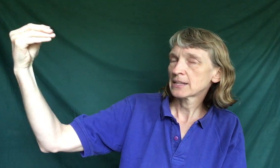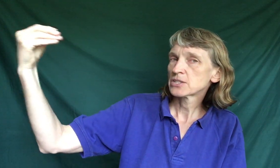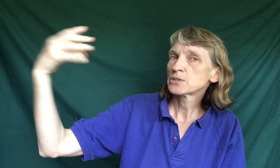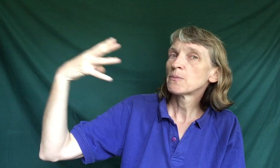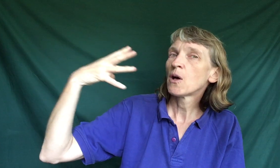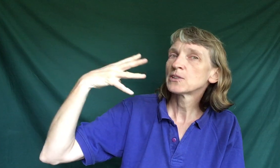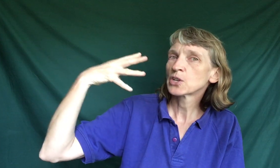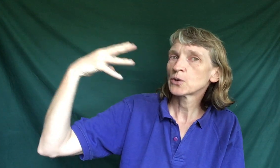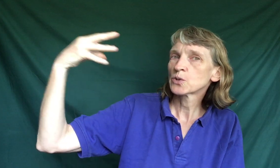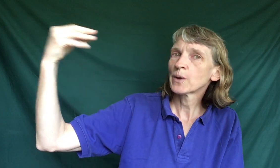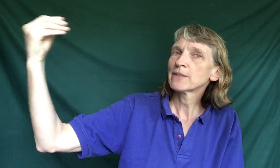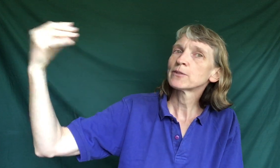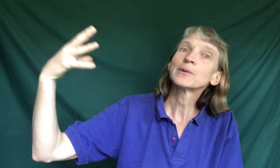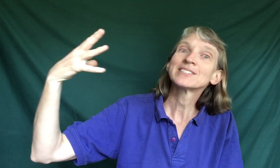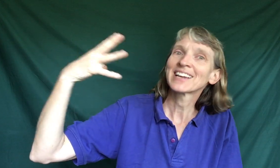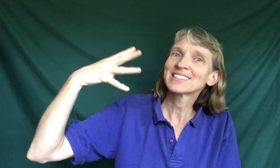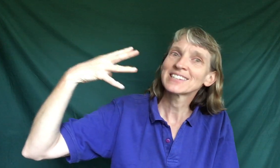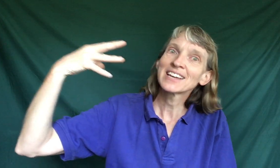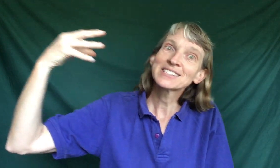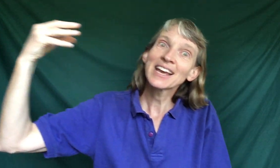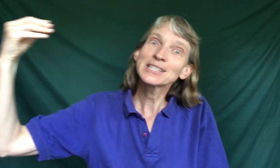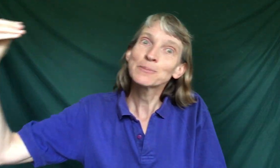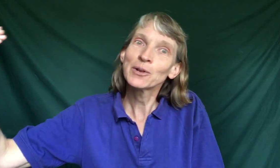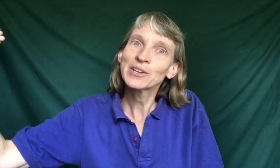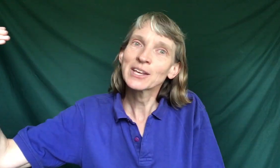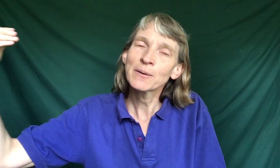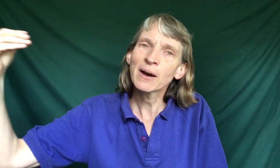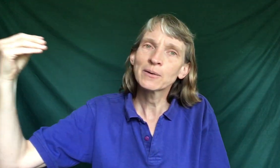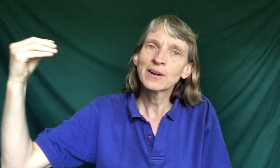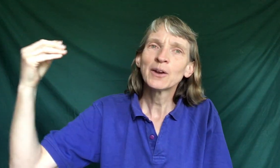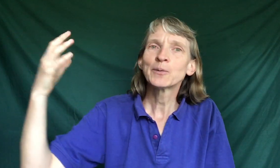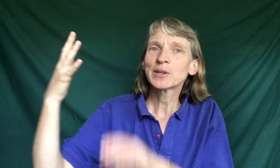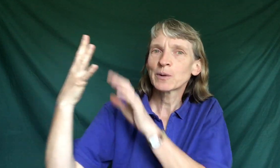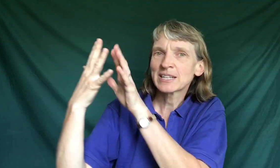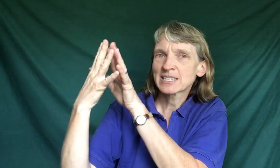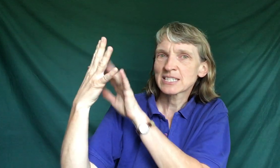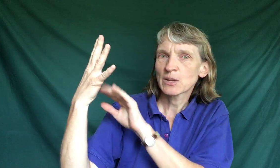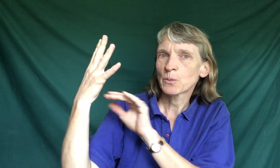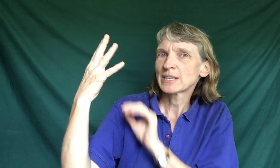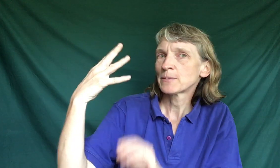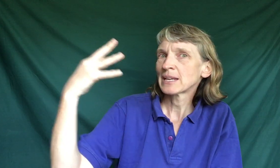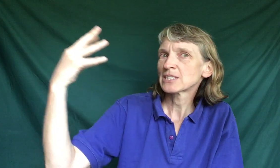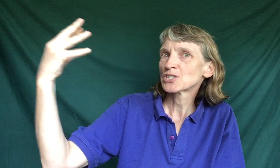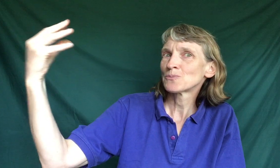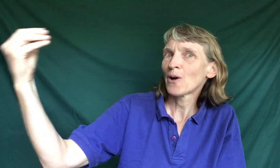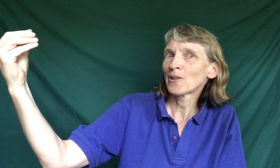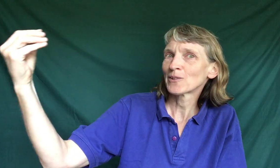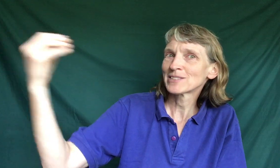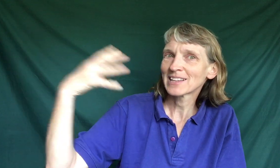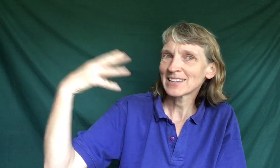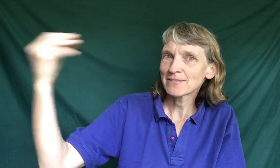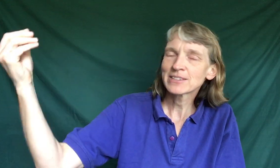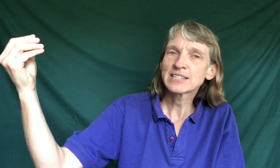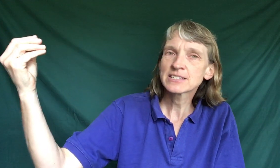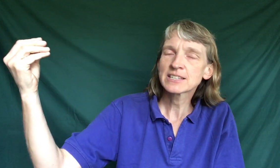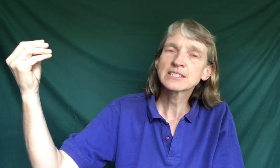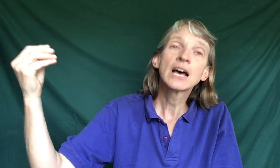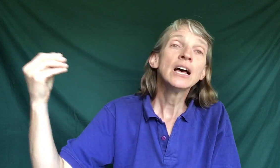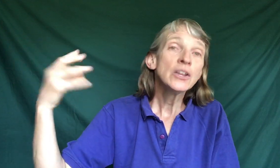gets small as it goes away from you. It's like it's a nice day. It's pulling you out. Really what it is, it's the way somebody gets smaller as they leave in the distance. So